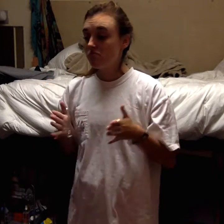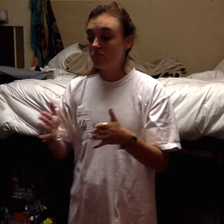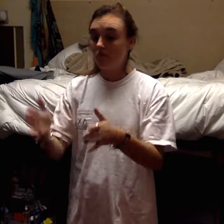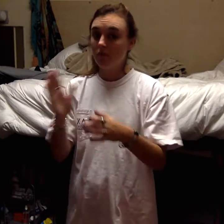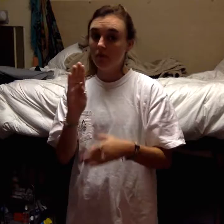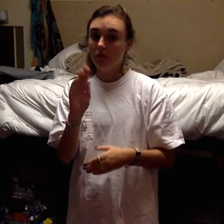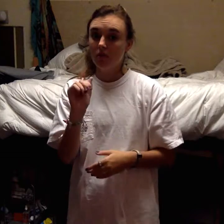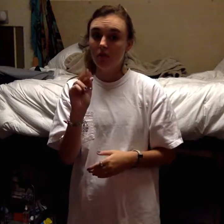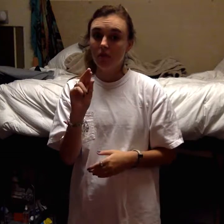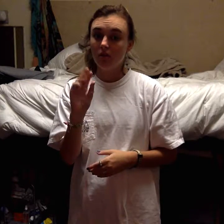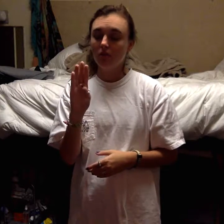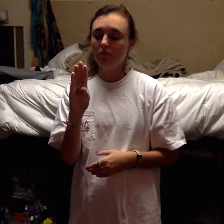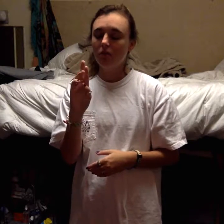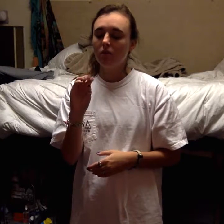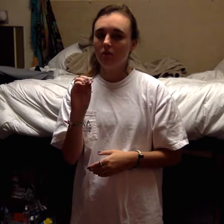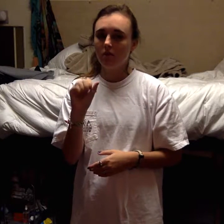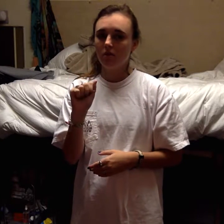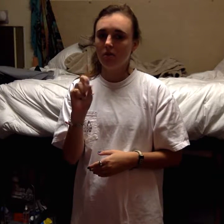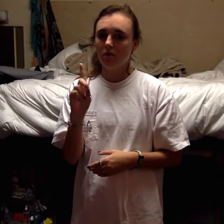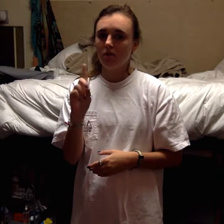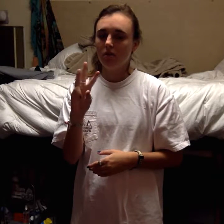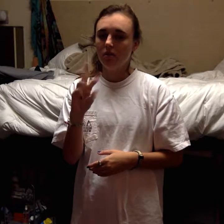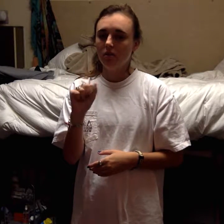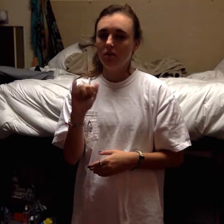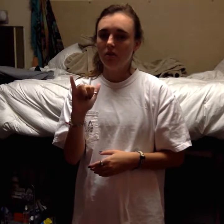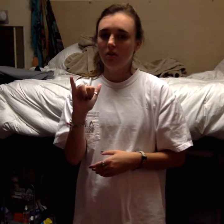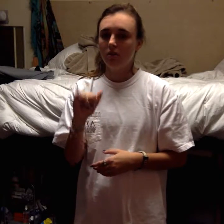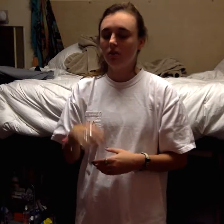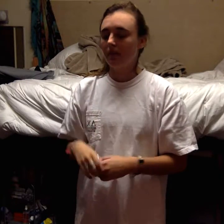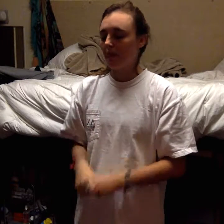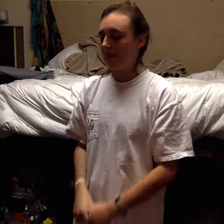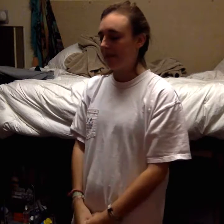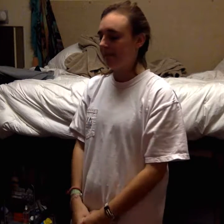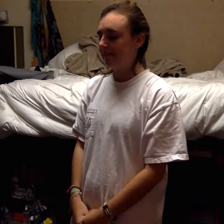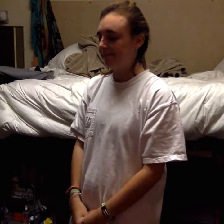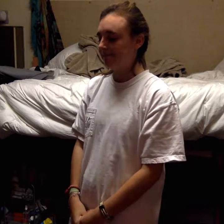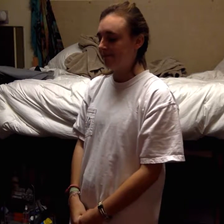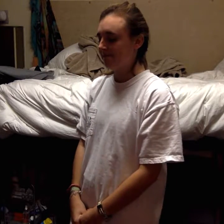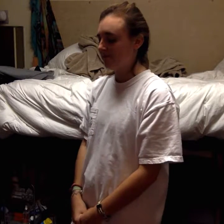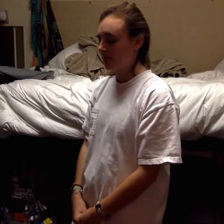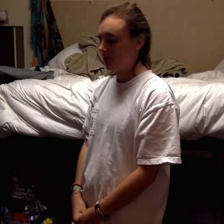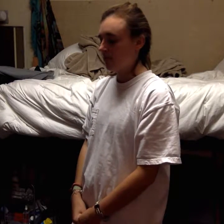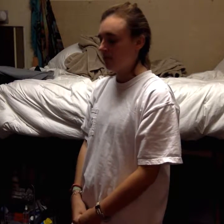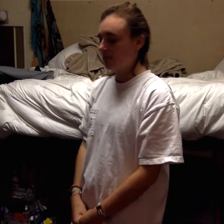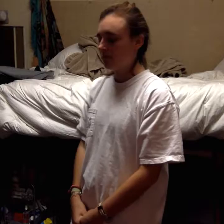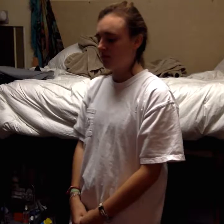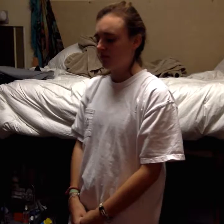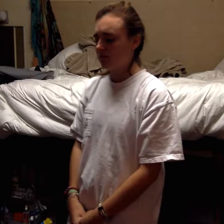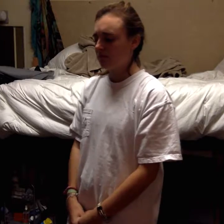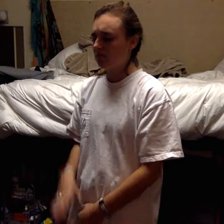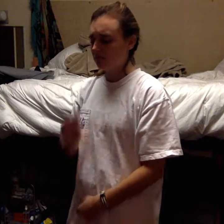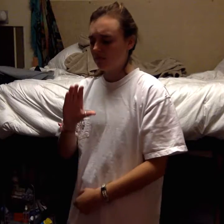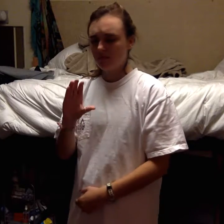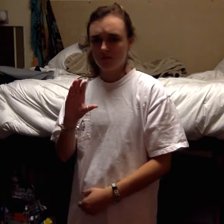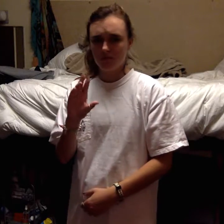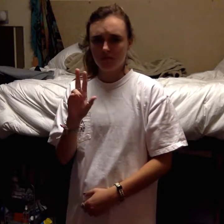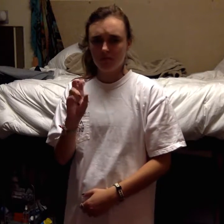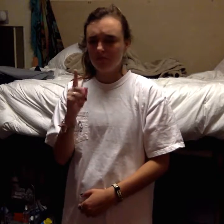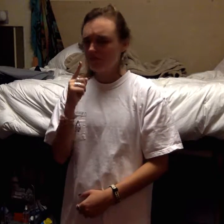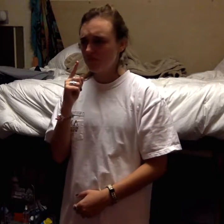the depth that's involved. But does that make it a cube? Do these look like cubes? What do